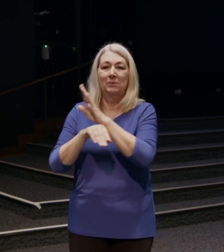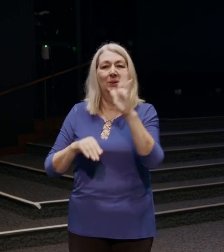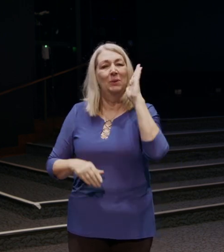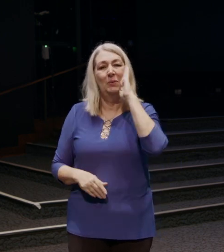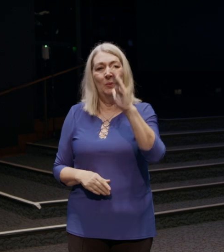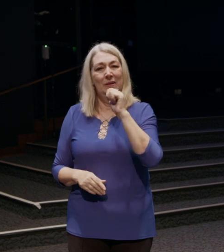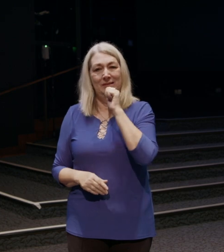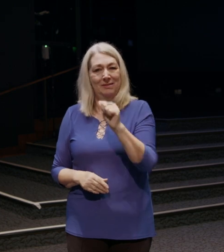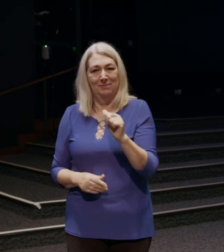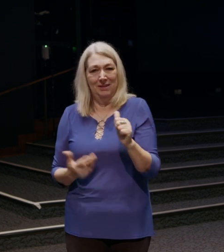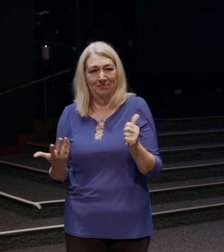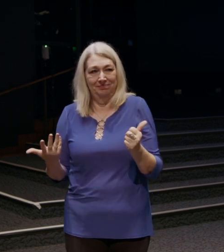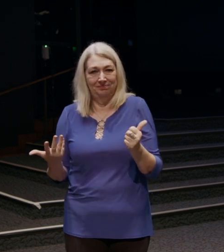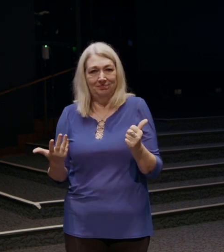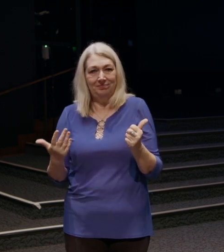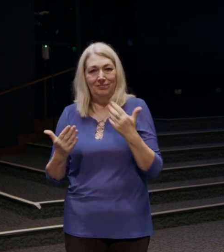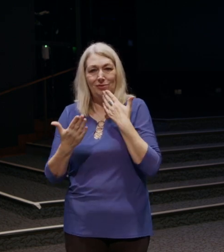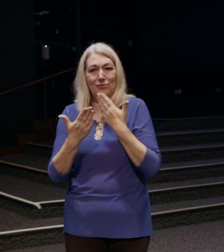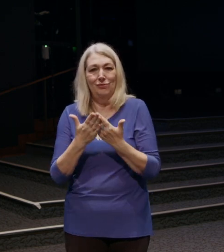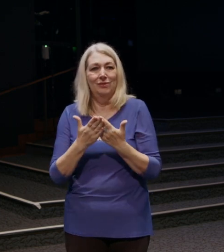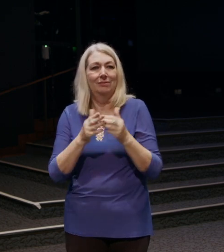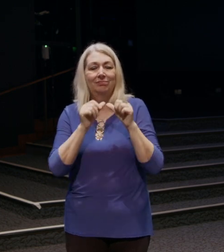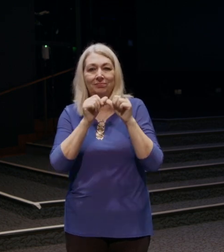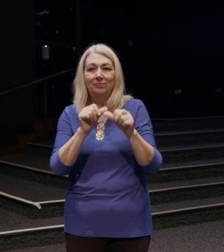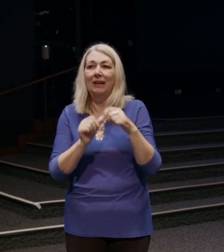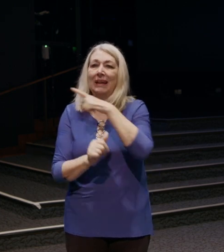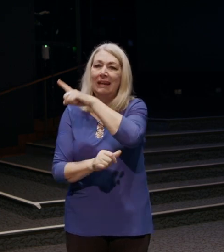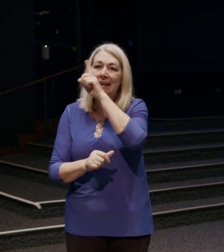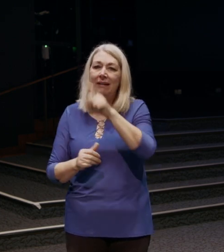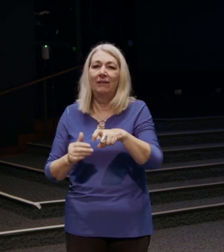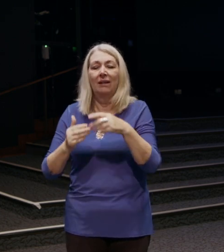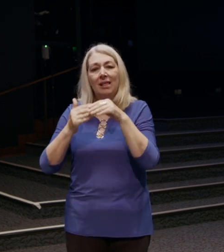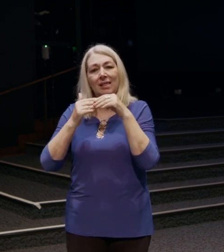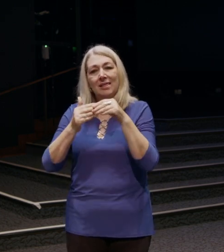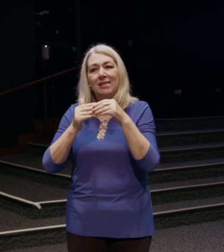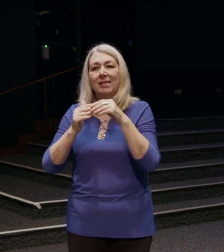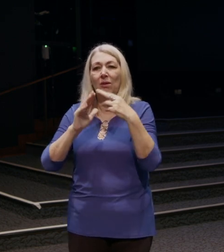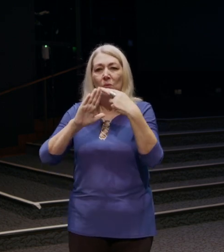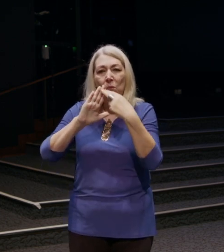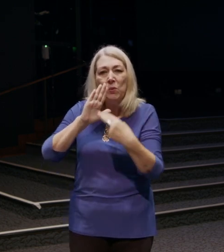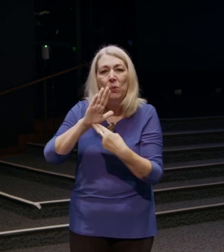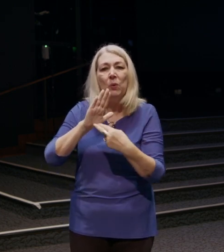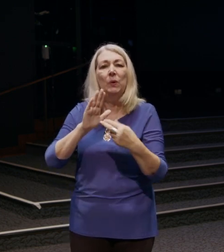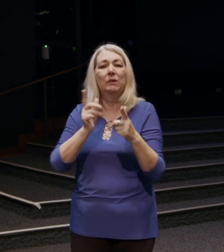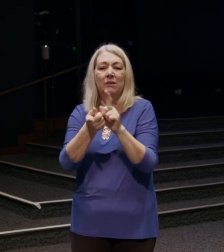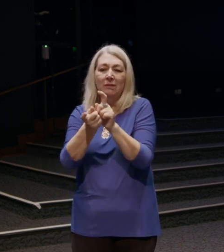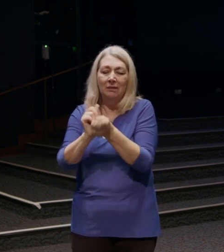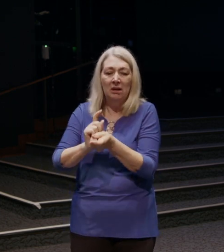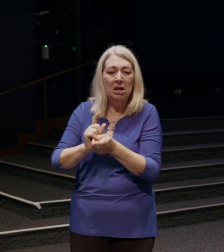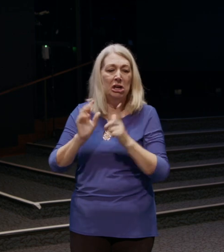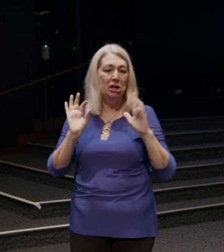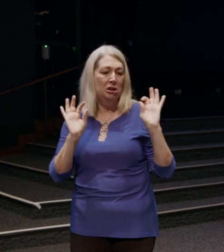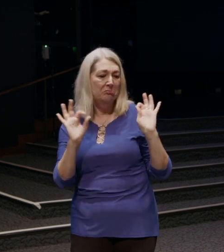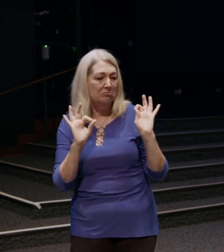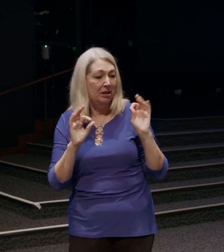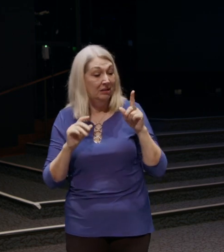I mean, he'd have to relax the standards of the organization, something that he's